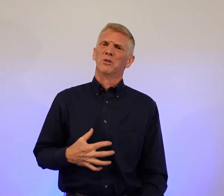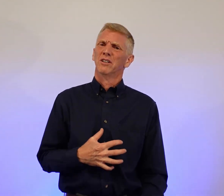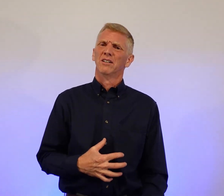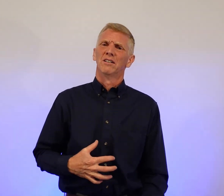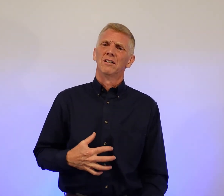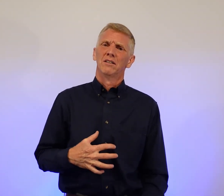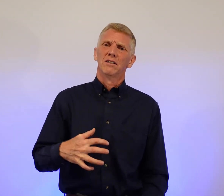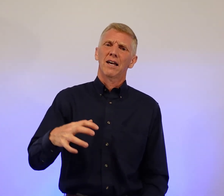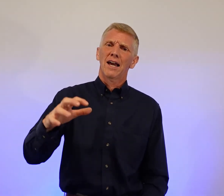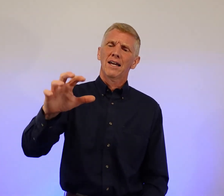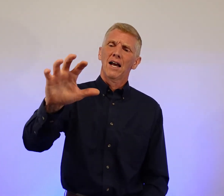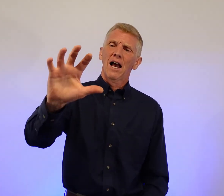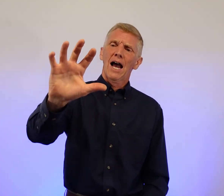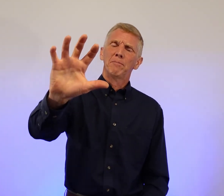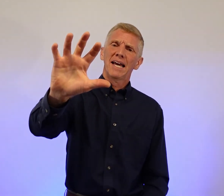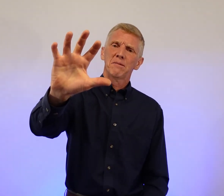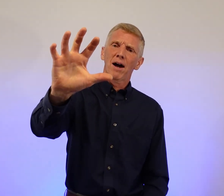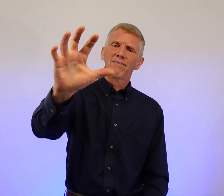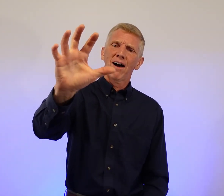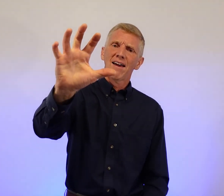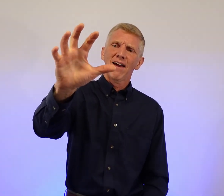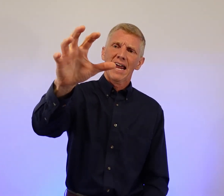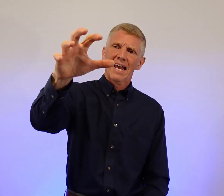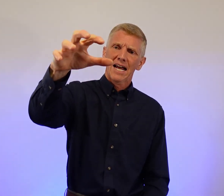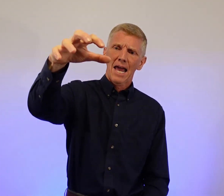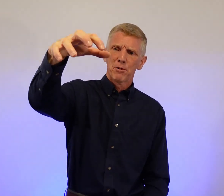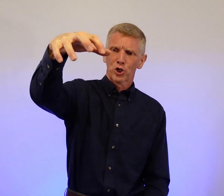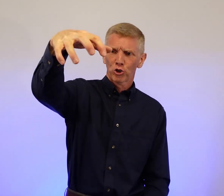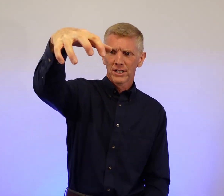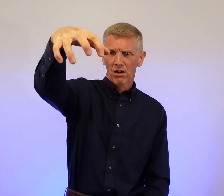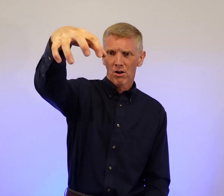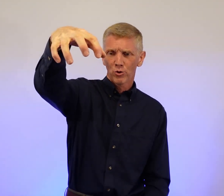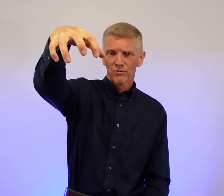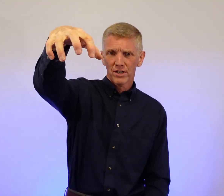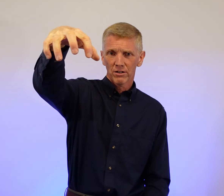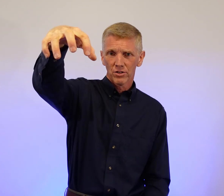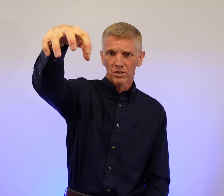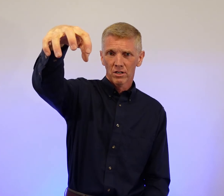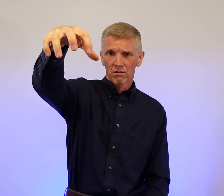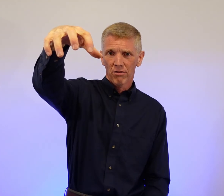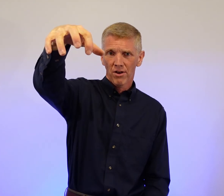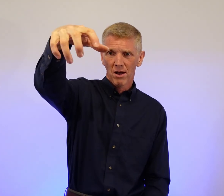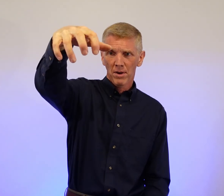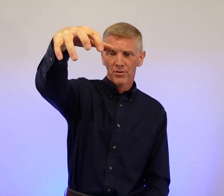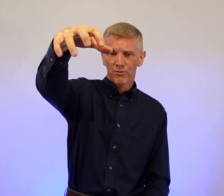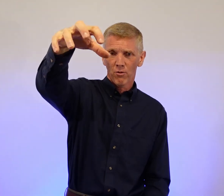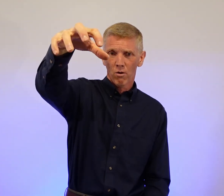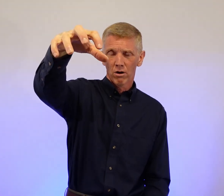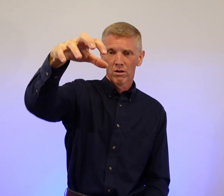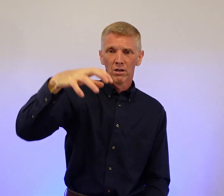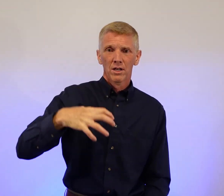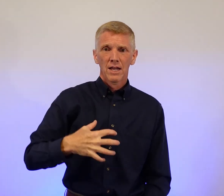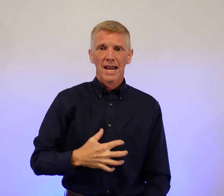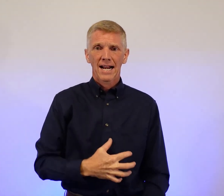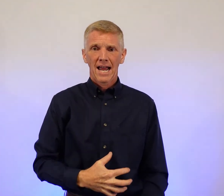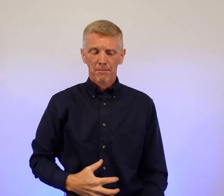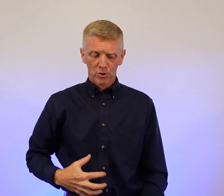good. Okay, I'm taking my five hand. I am curling all those fingers, thumb and the four, and I am going